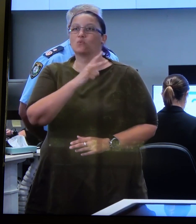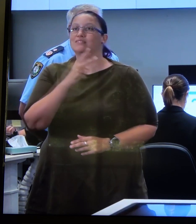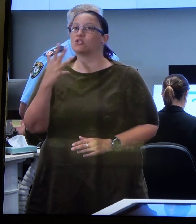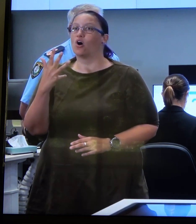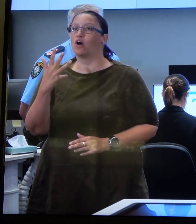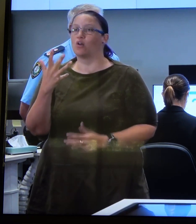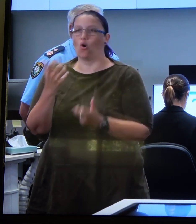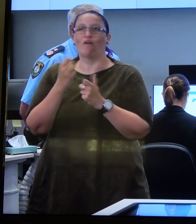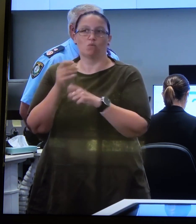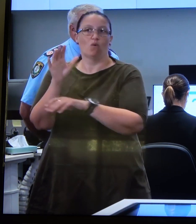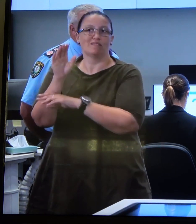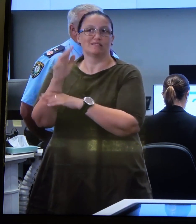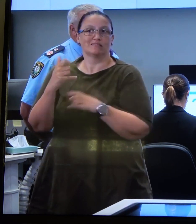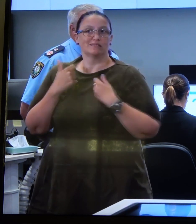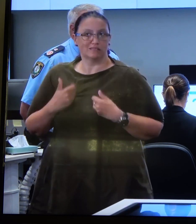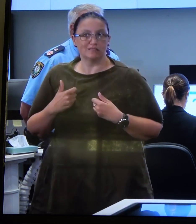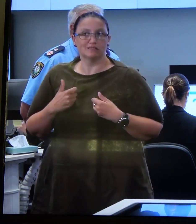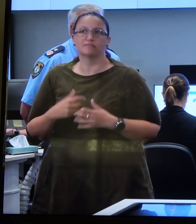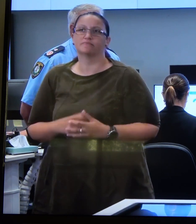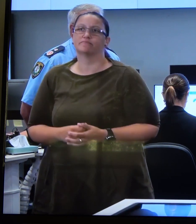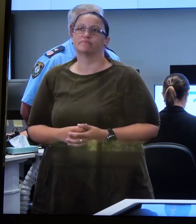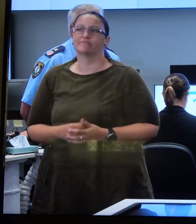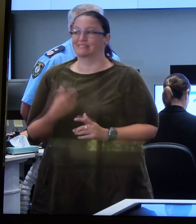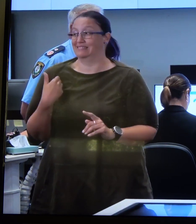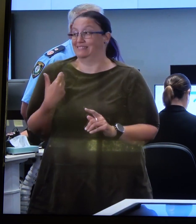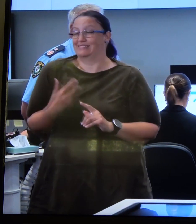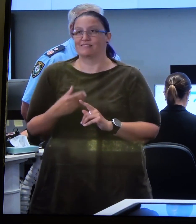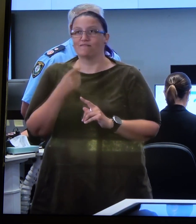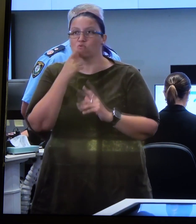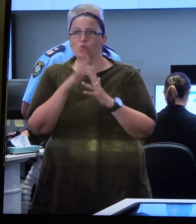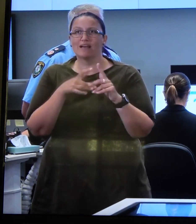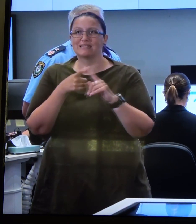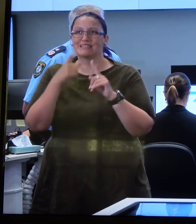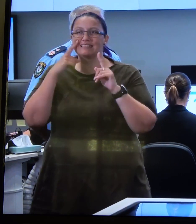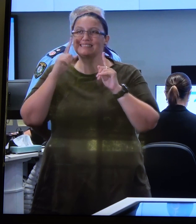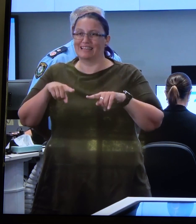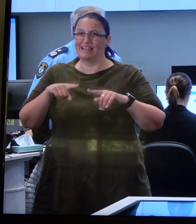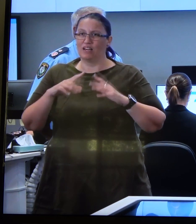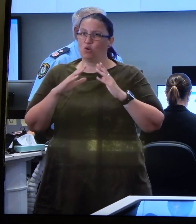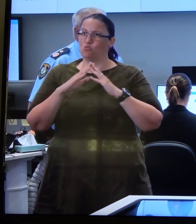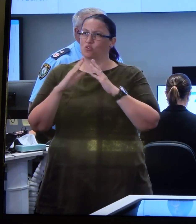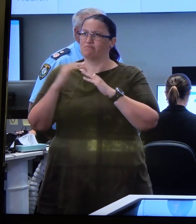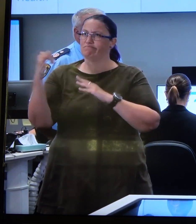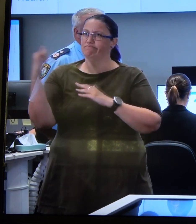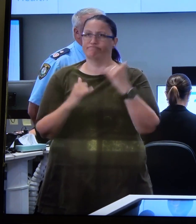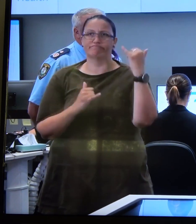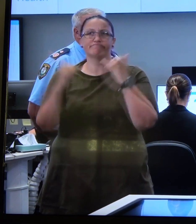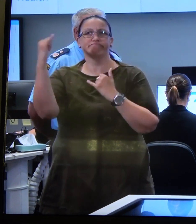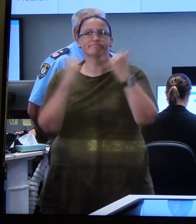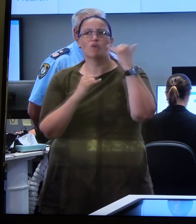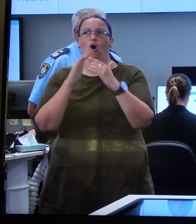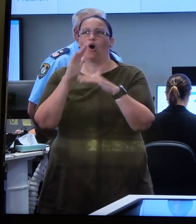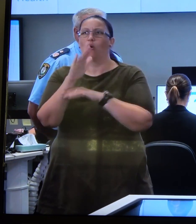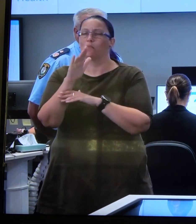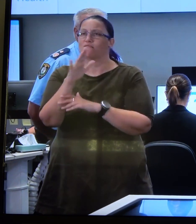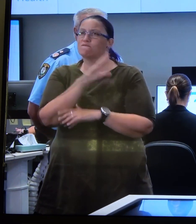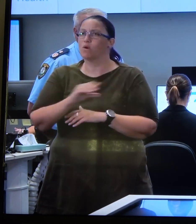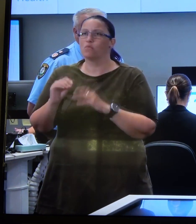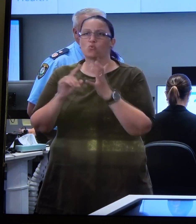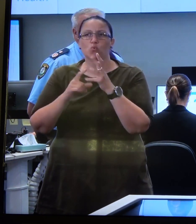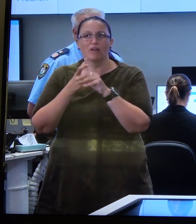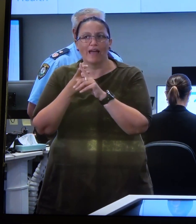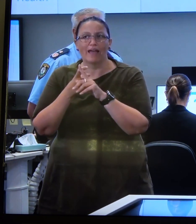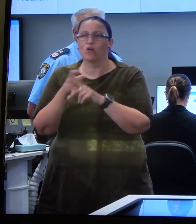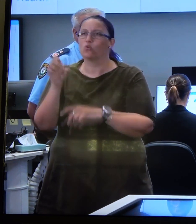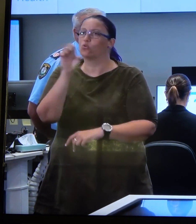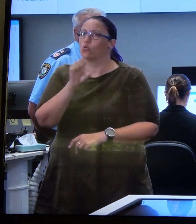acquired overseas, and in recent weeks we've seen an increasing trend towards returning travellers from the UK, Europe